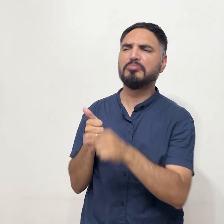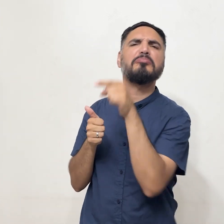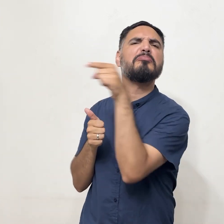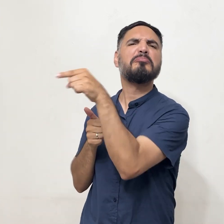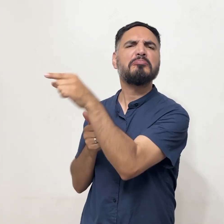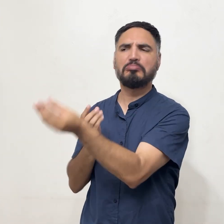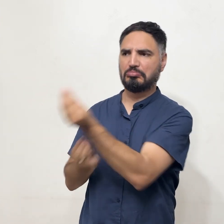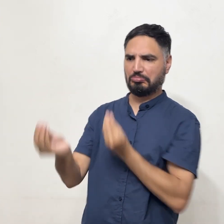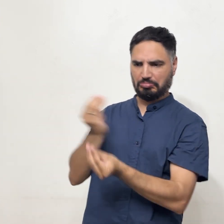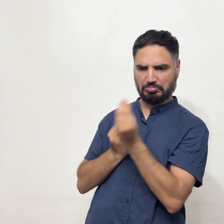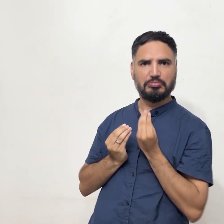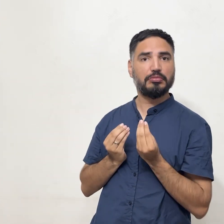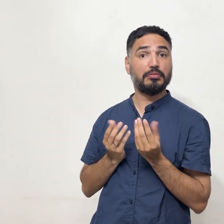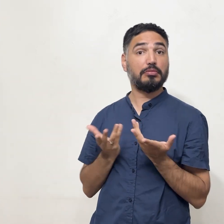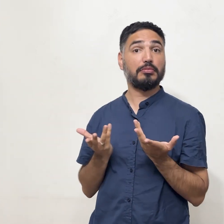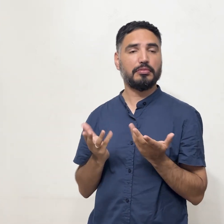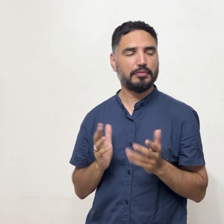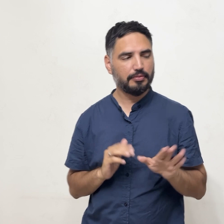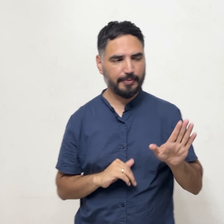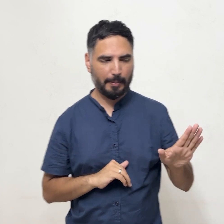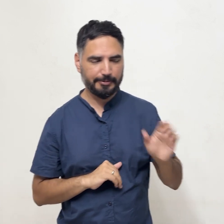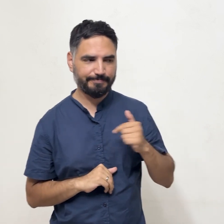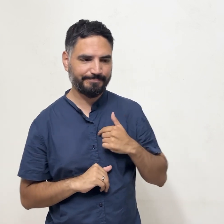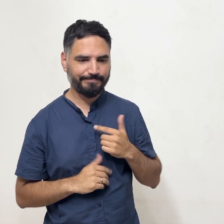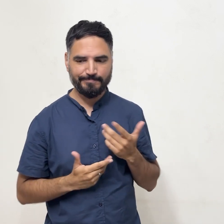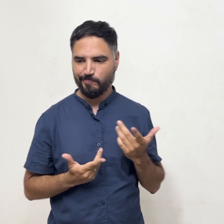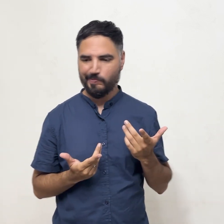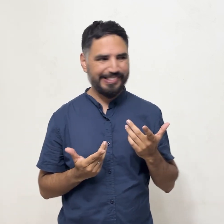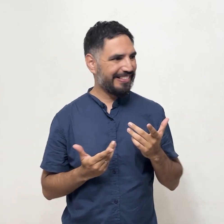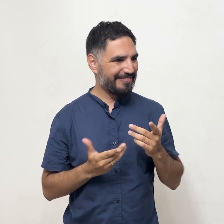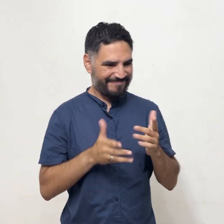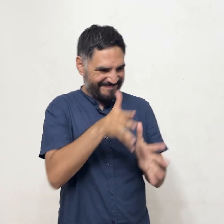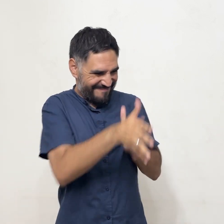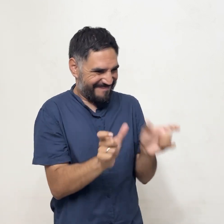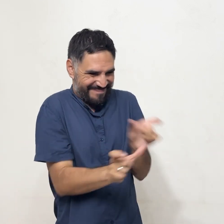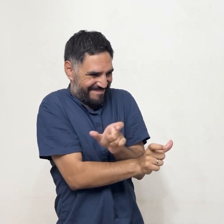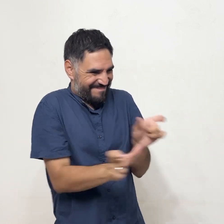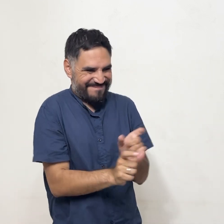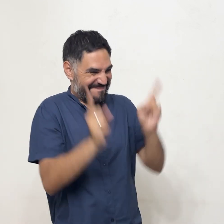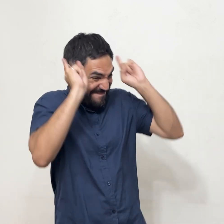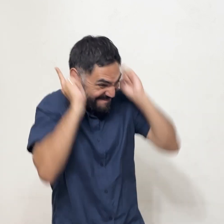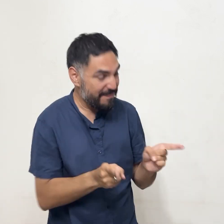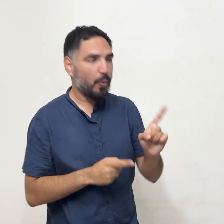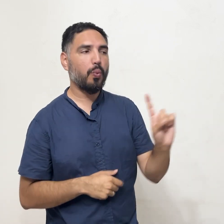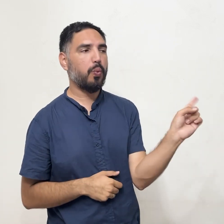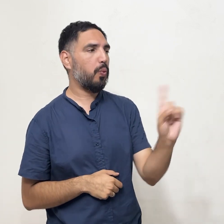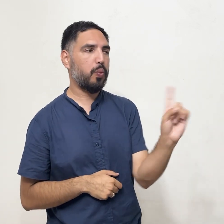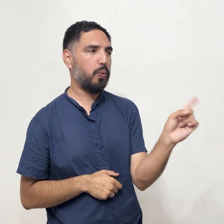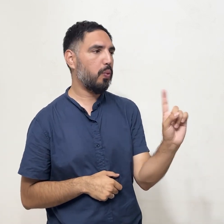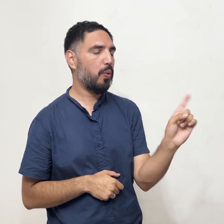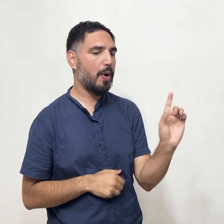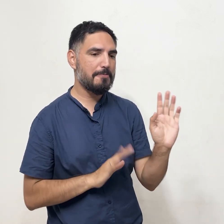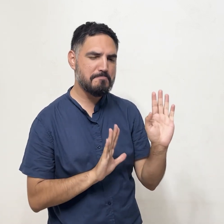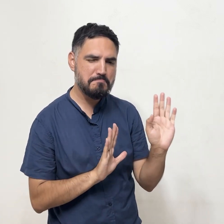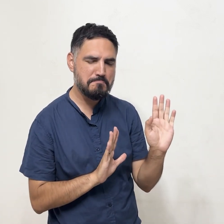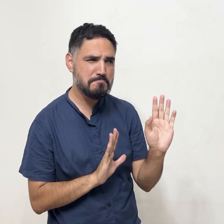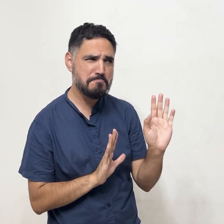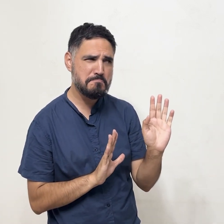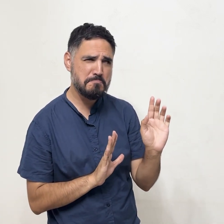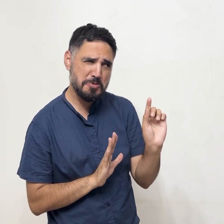him directly, how should I order the sentences? He explained it to me. Look, the order of sentences is not rigid